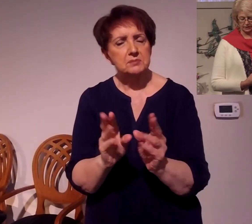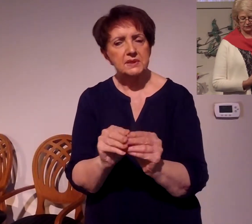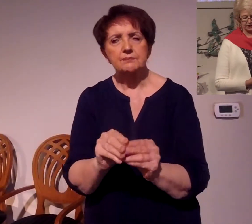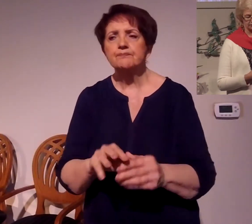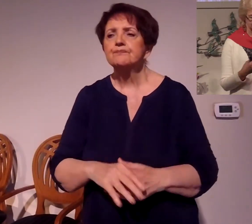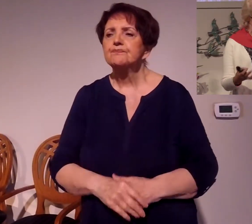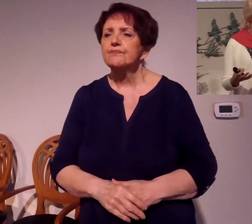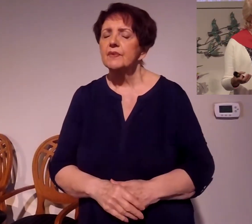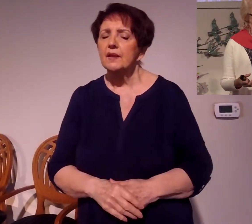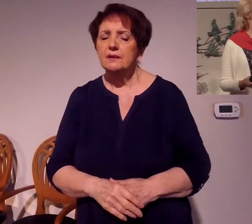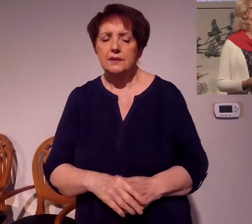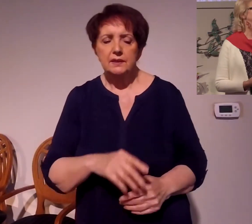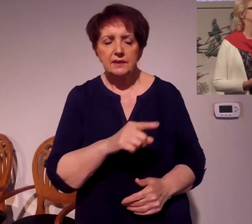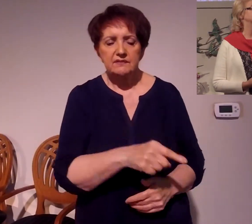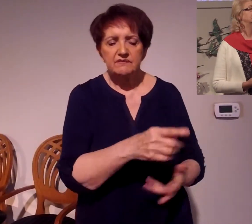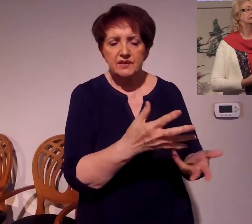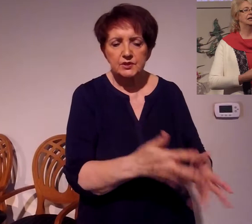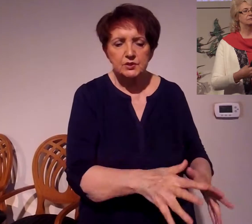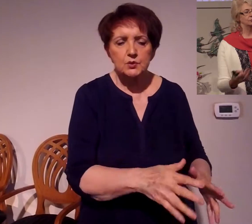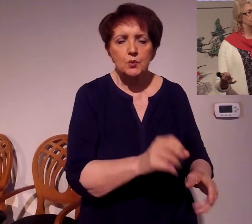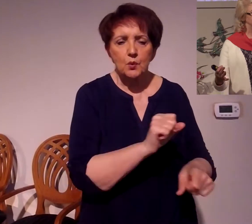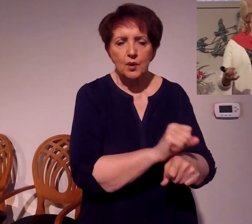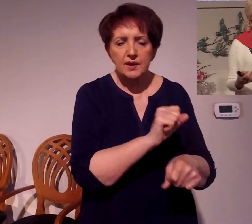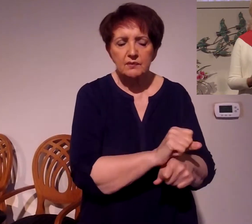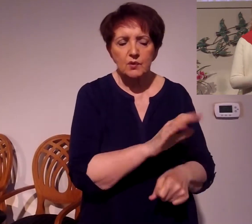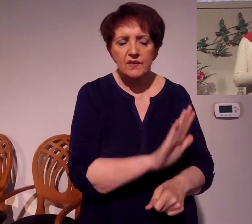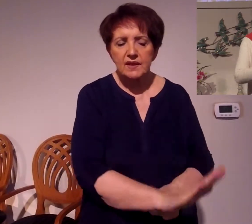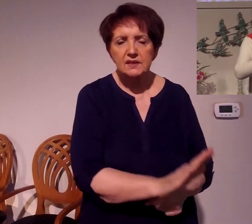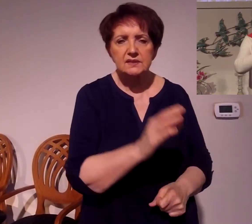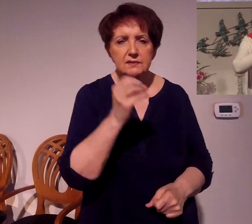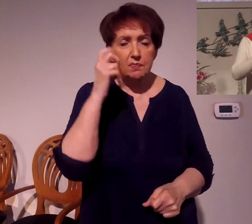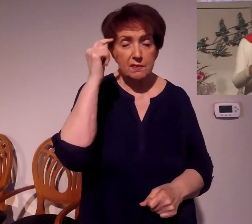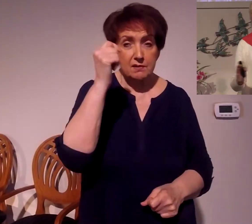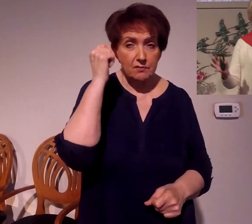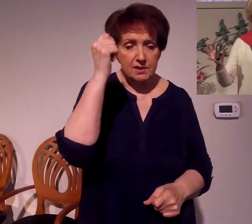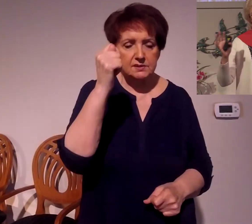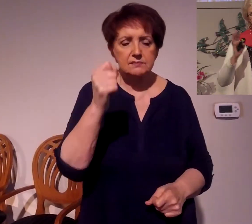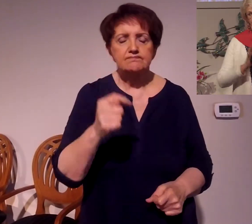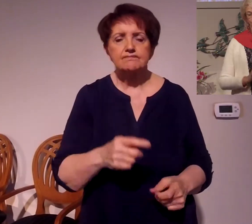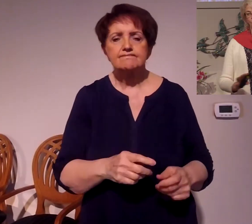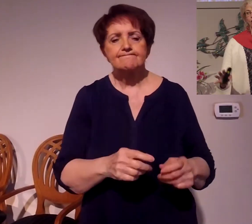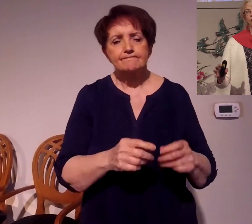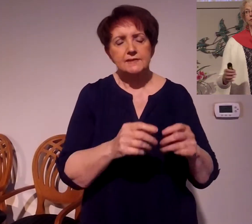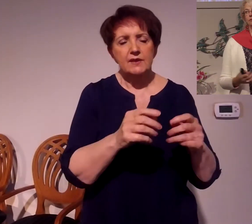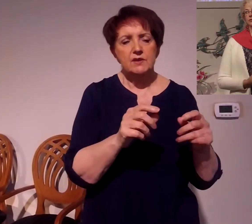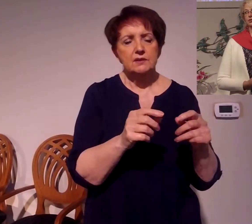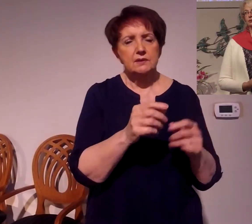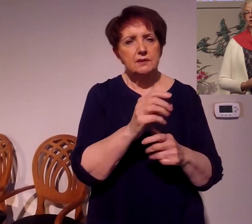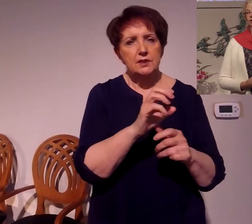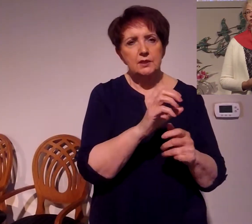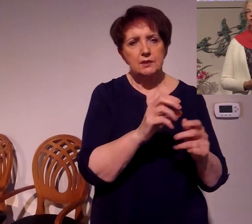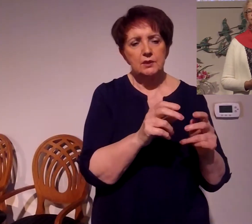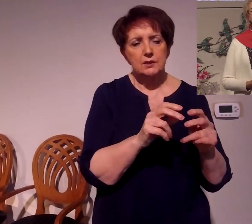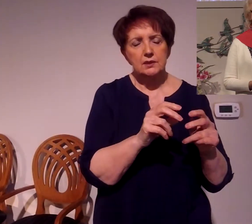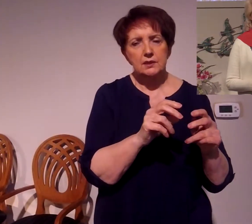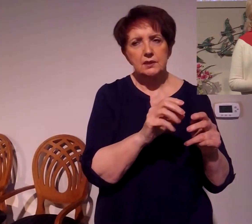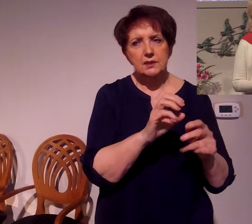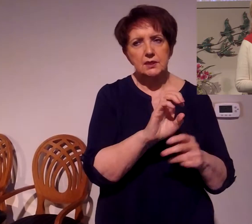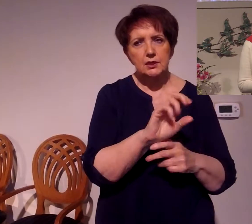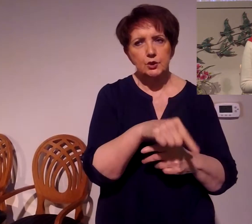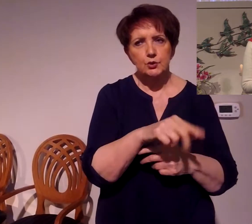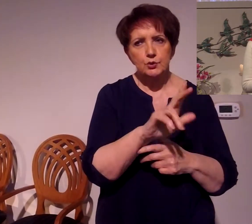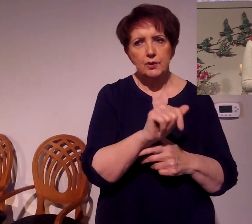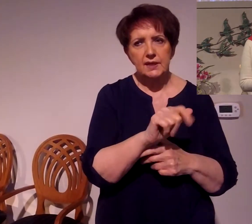of relativity and a special theory of relativity and came up with his equation and tried to really work with this, looking for the